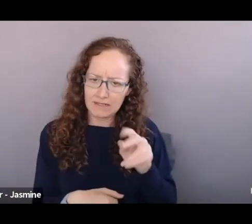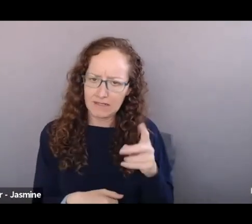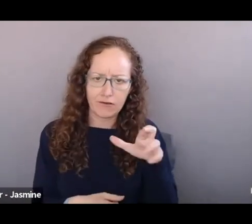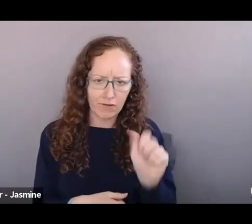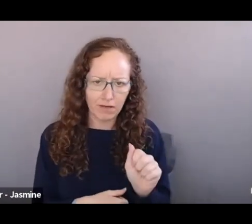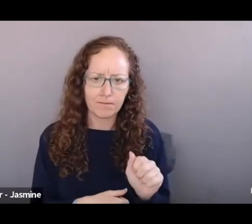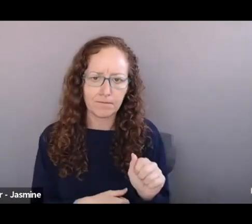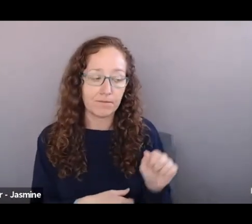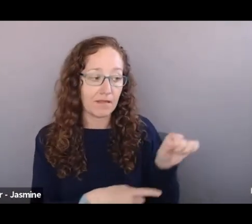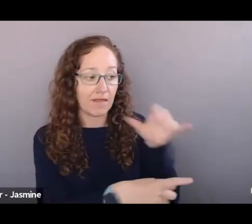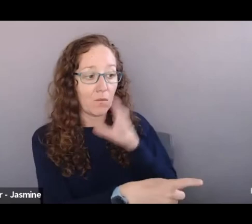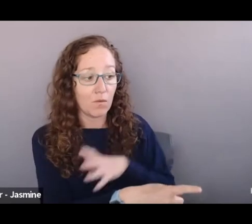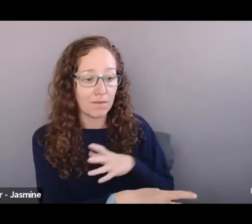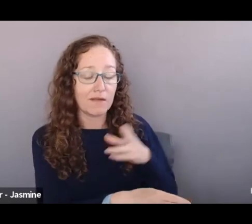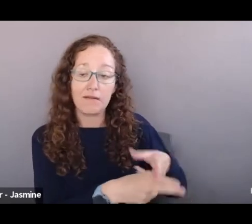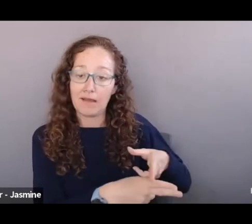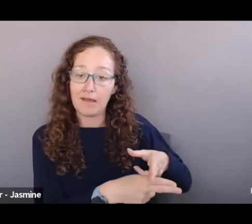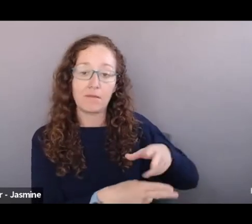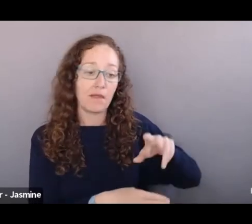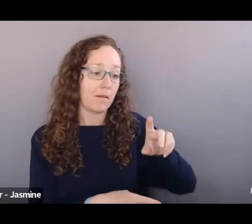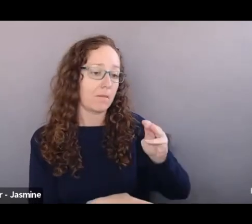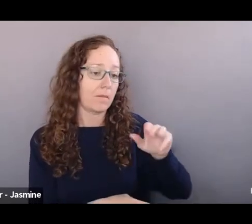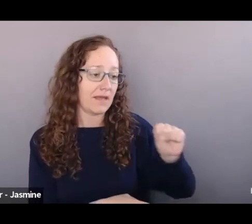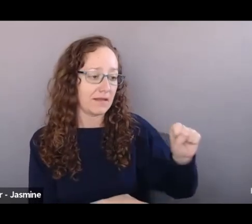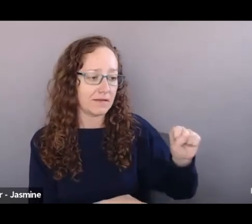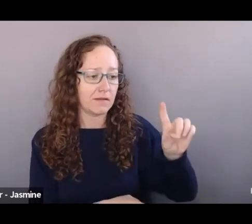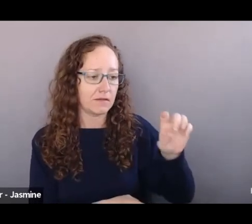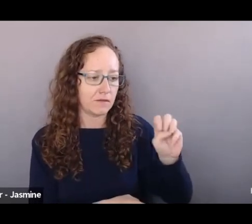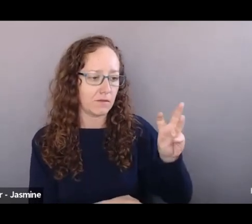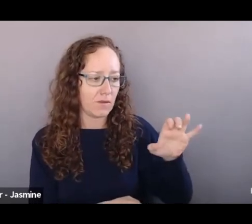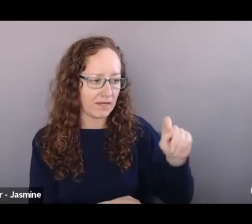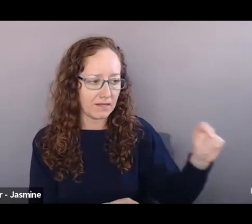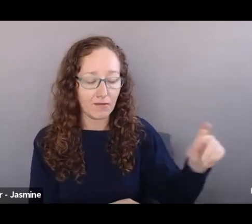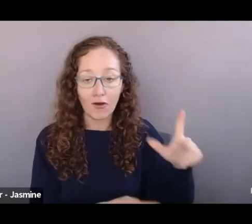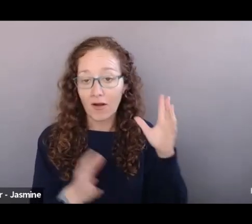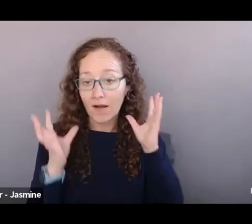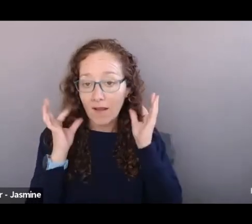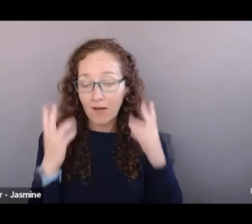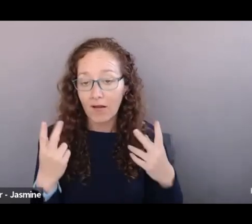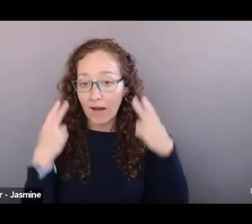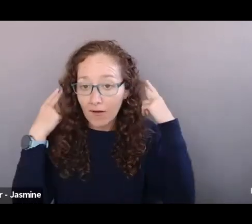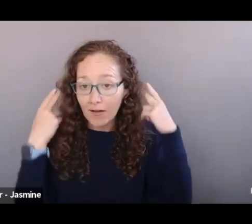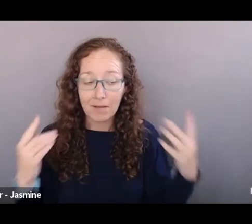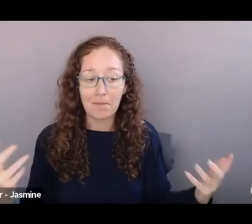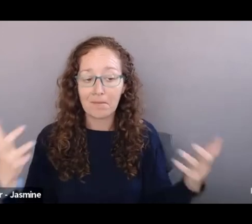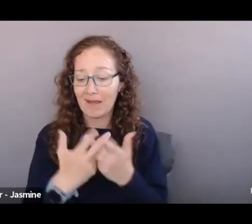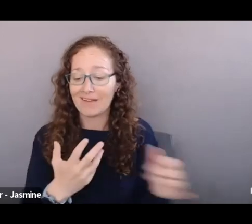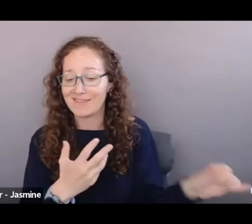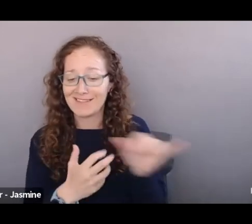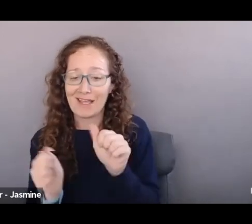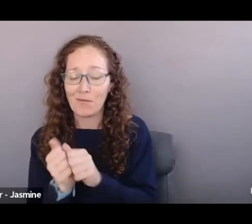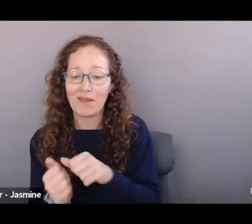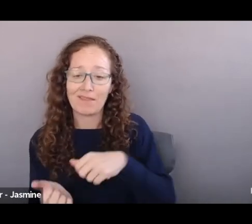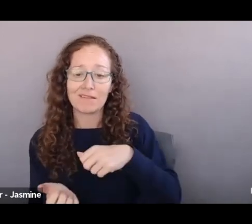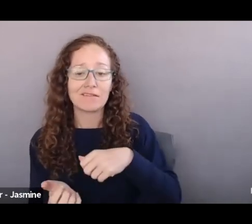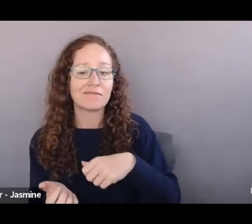Her name was Miss DeWitt, and she had the same haircut as the ice skater Dorothy Hamill. I didn't